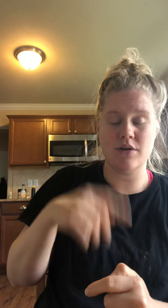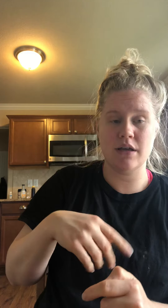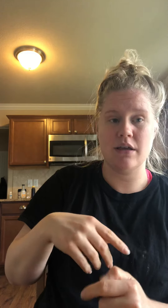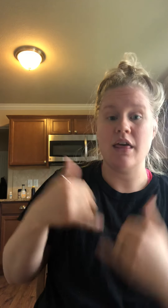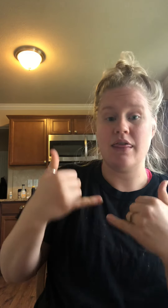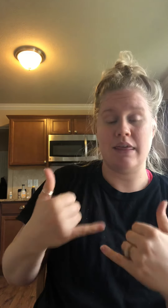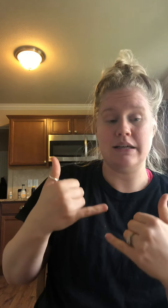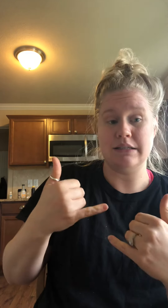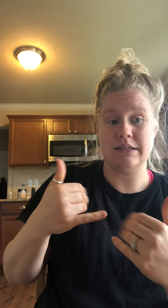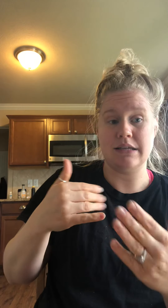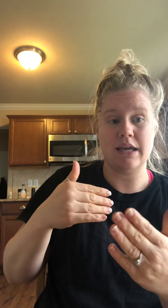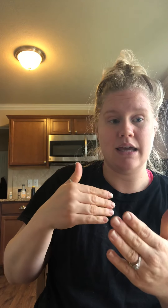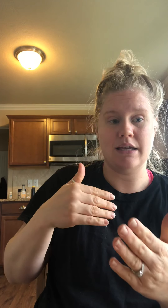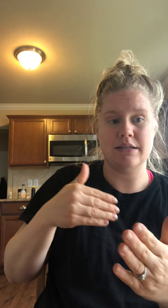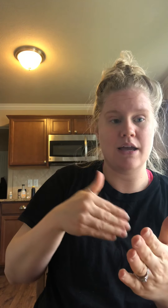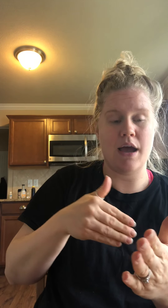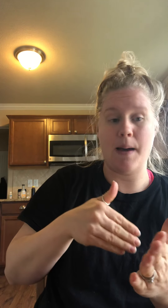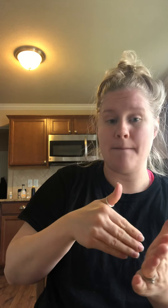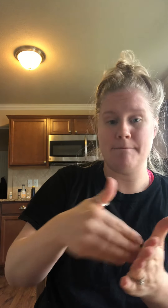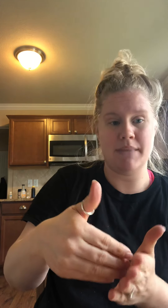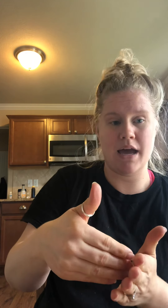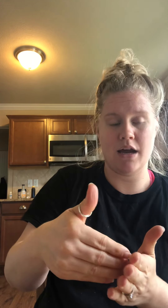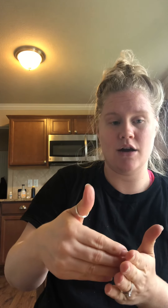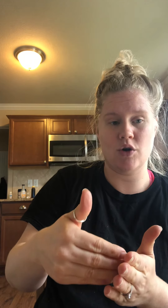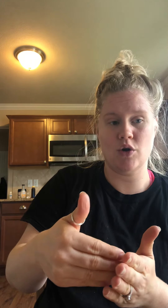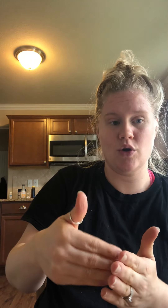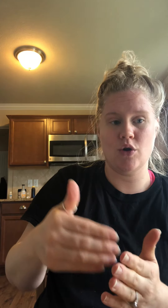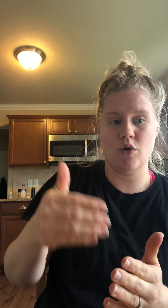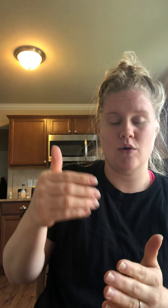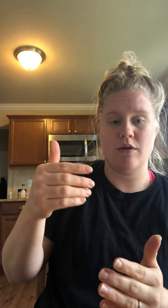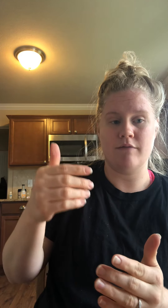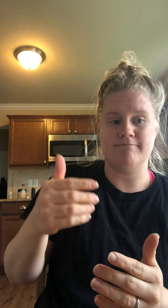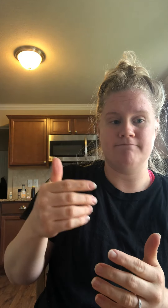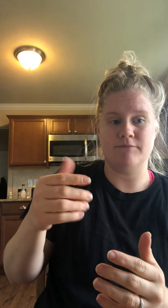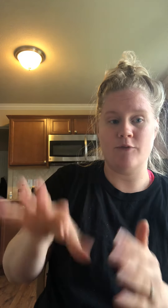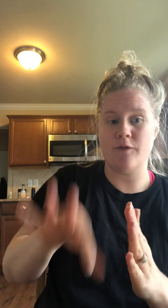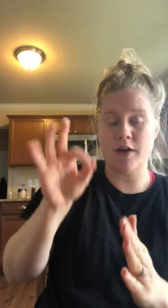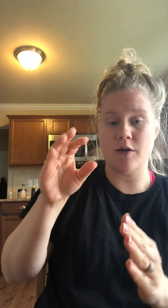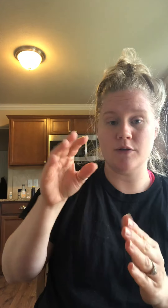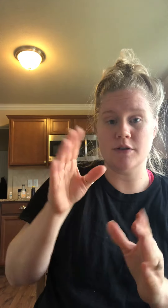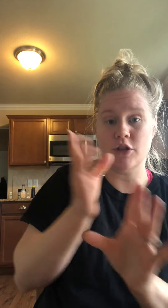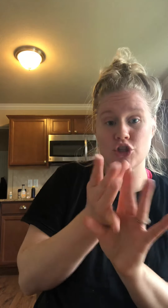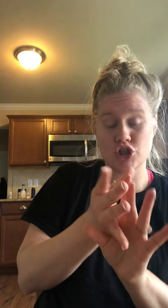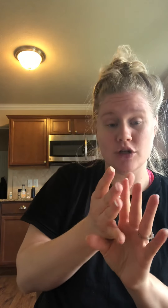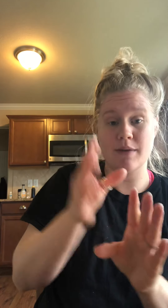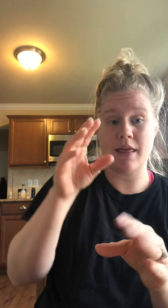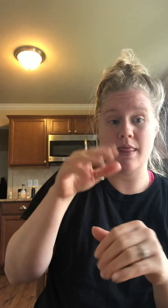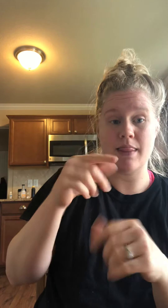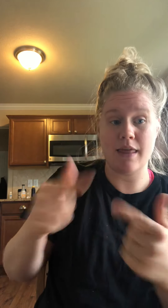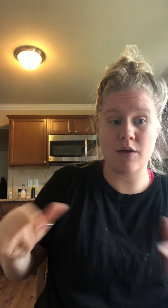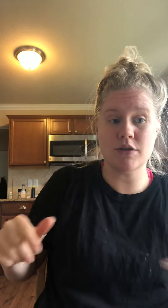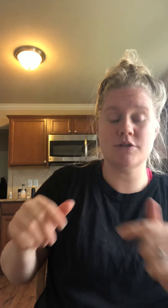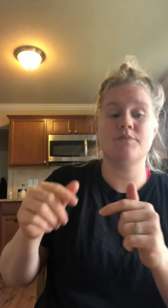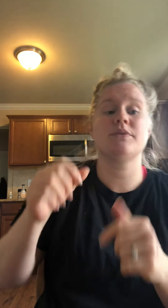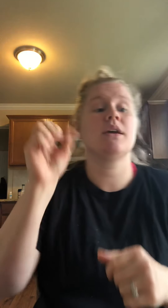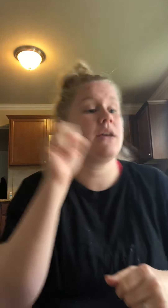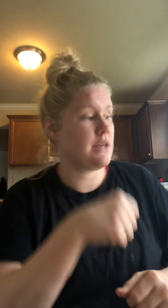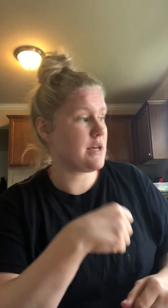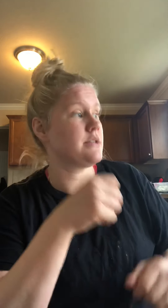Germanic languages. Exactly. It's very prevalent in Germanic languages. Also exists in some Romance languages, some